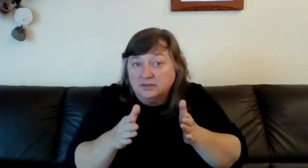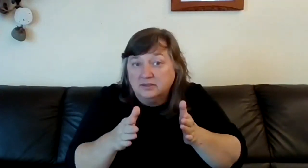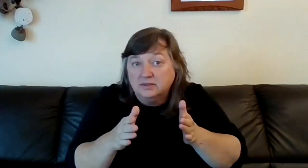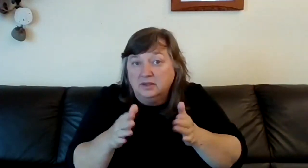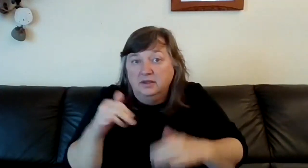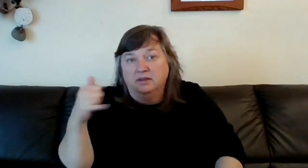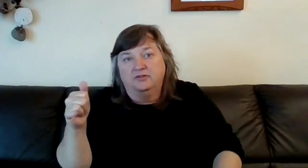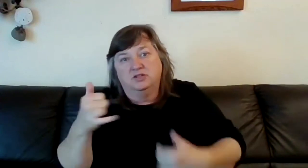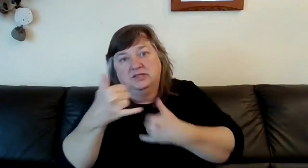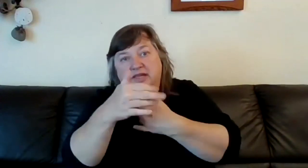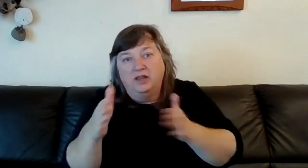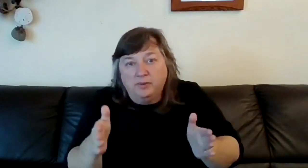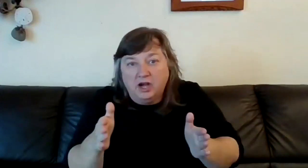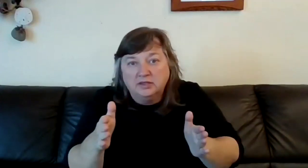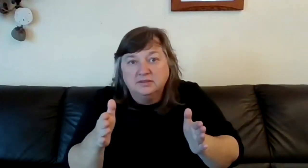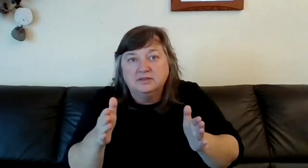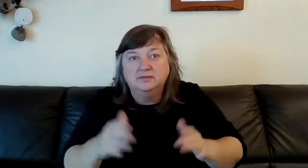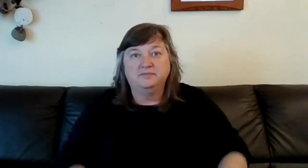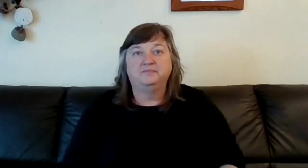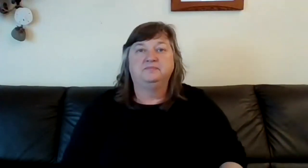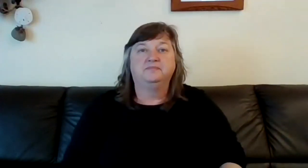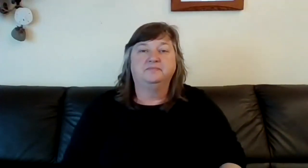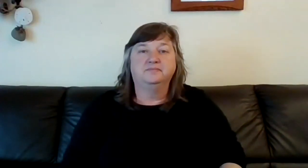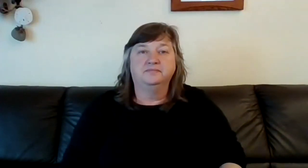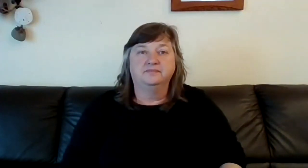box versus the yellow box.